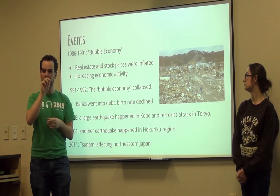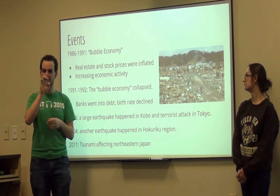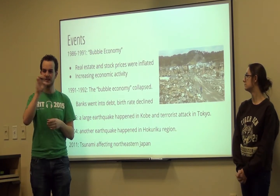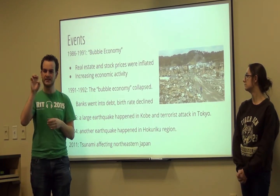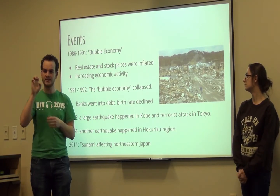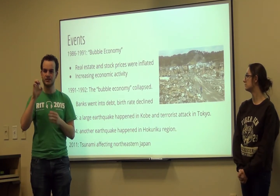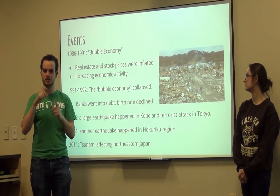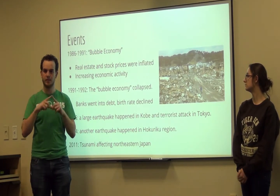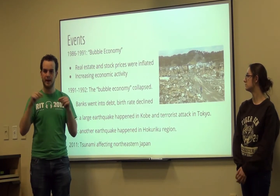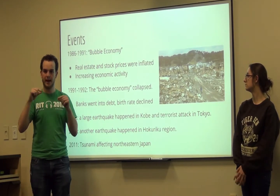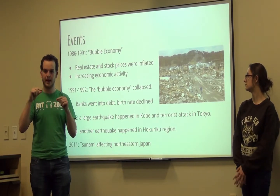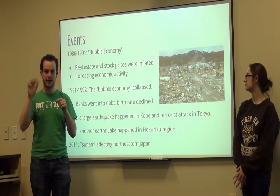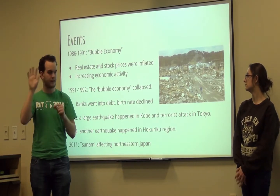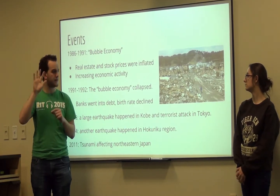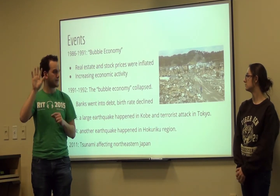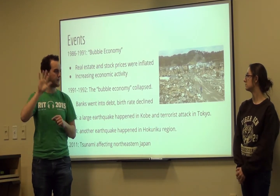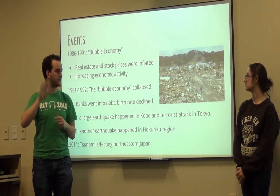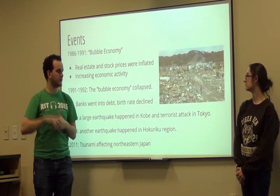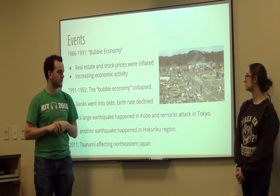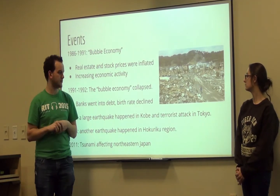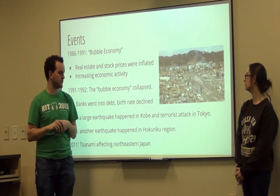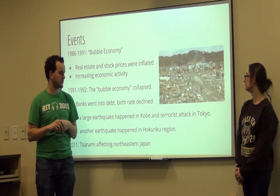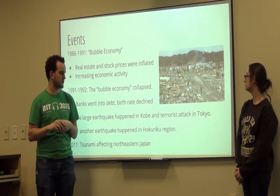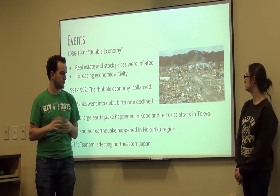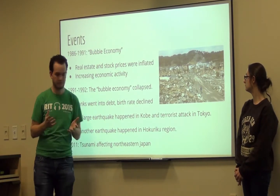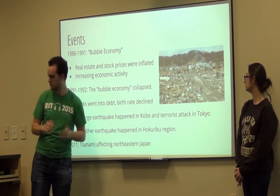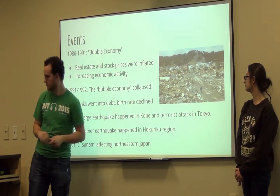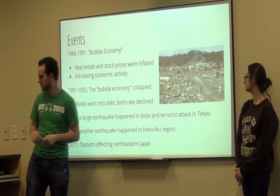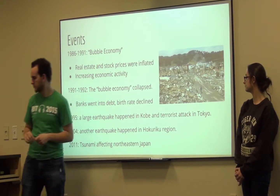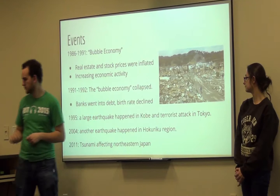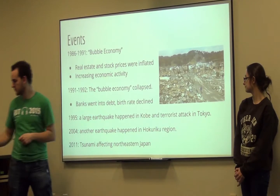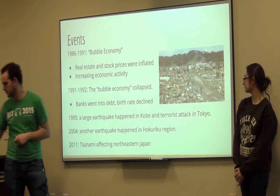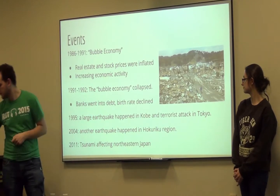fully recovered, especially the northeast region of Japan.